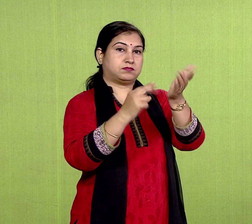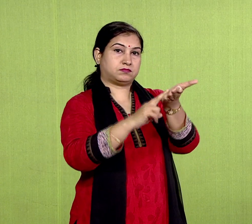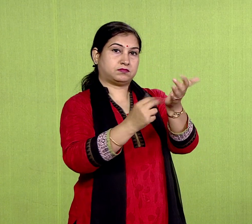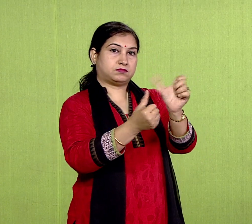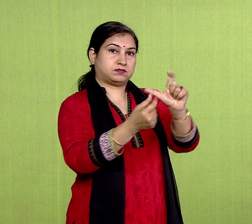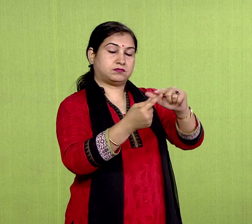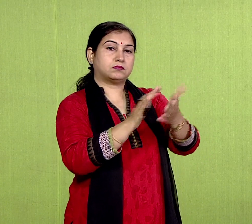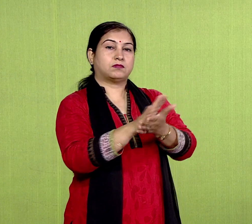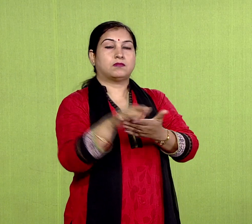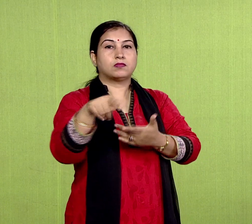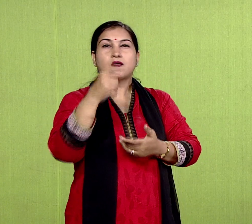near Varanasi.